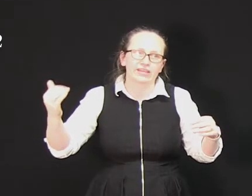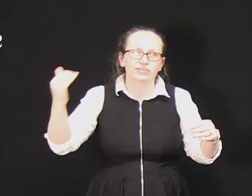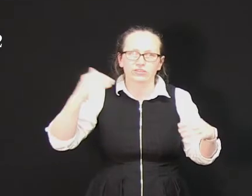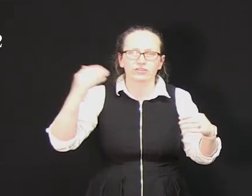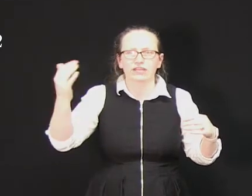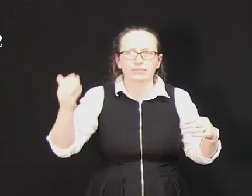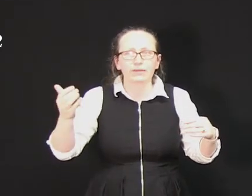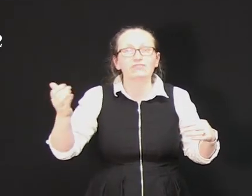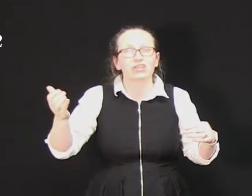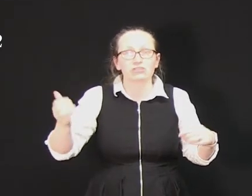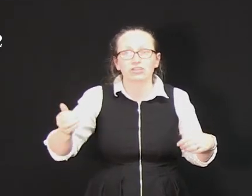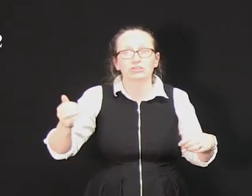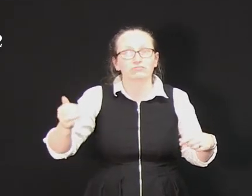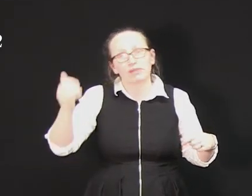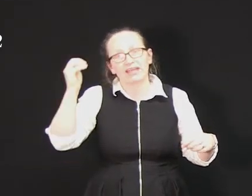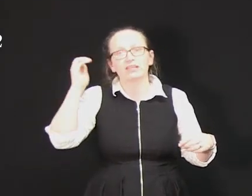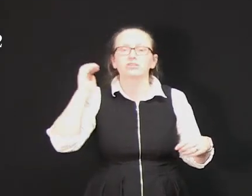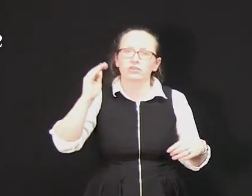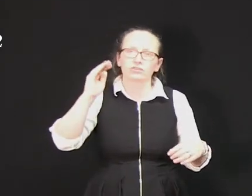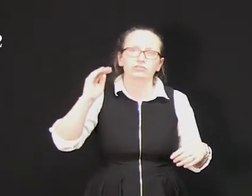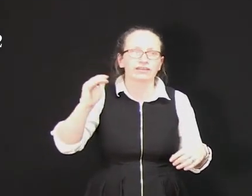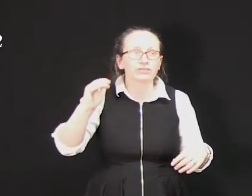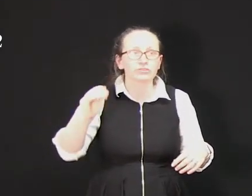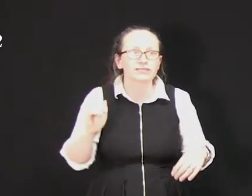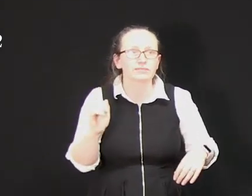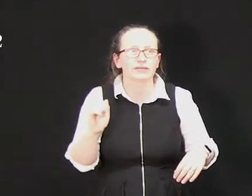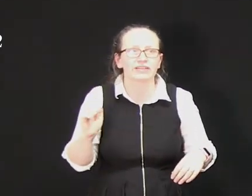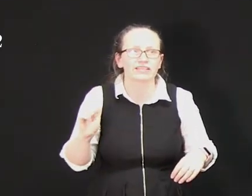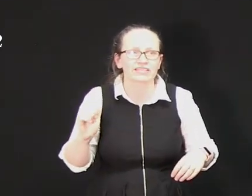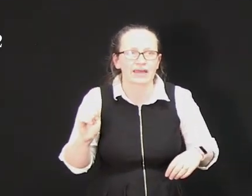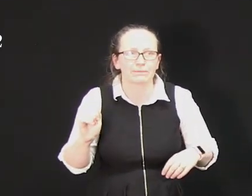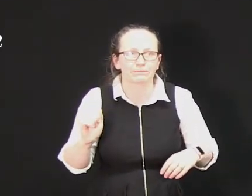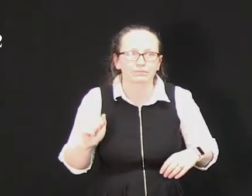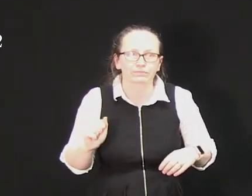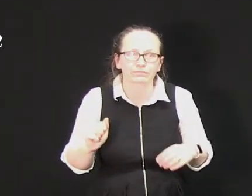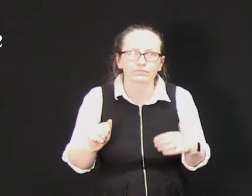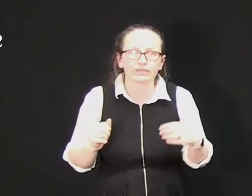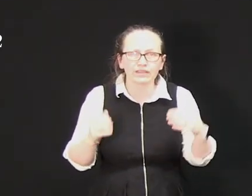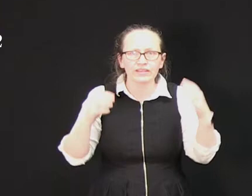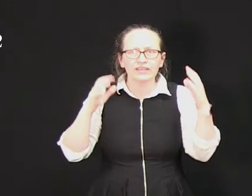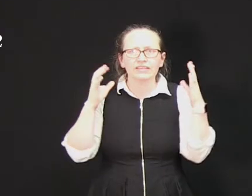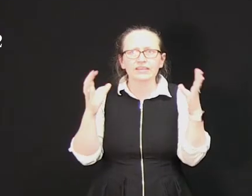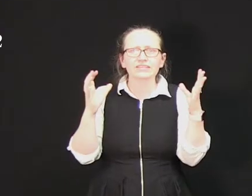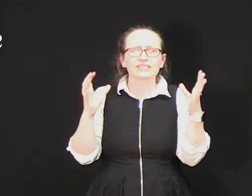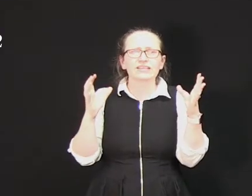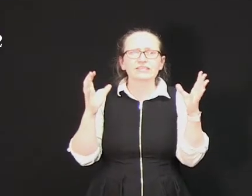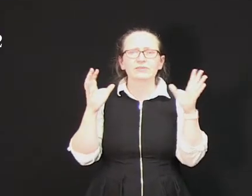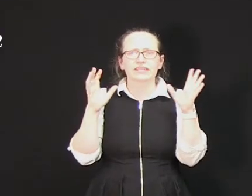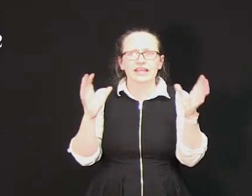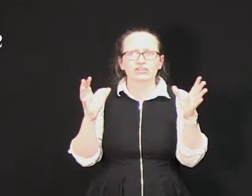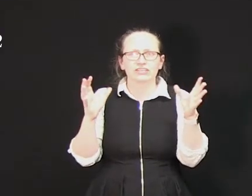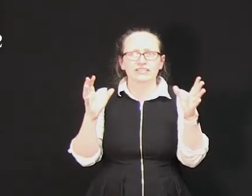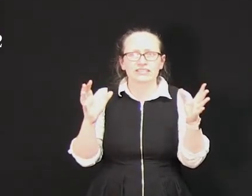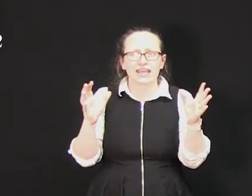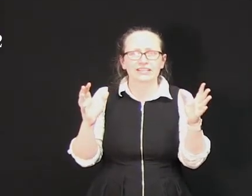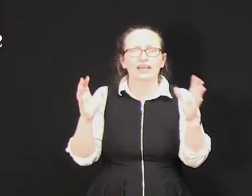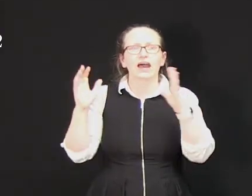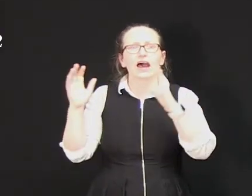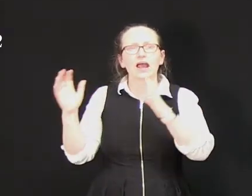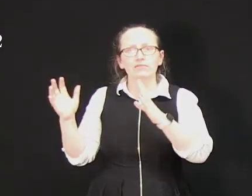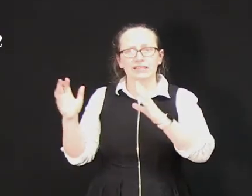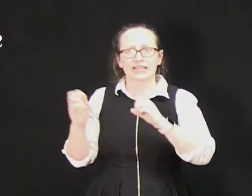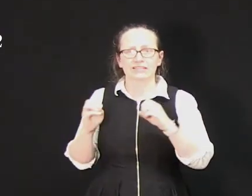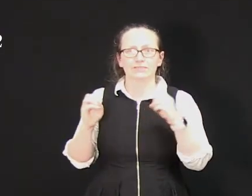over your head, so that's above the threshold of pain, so try not to experience that. Now, the sounds that we can actually